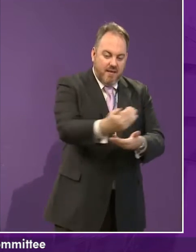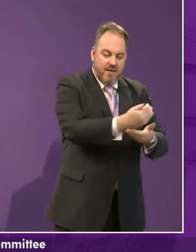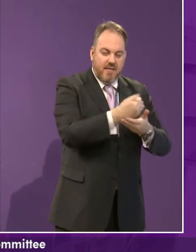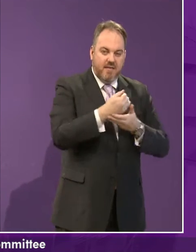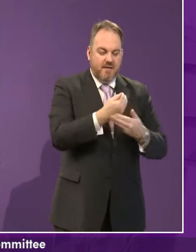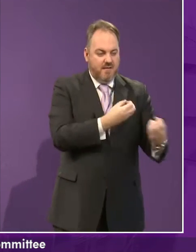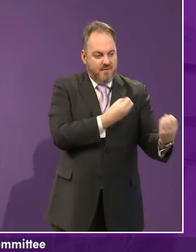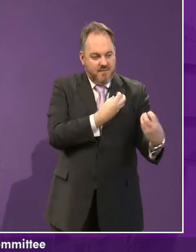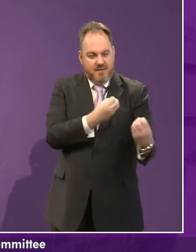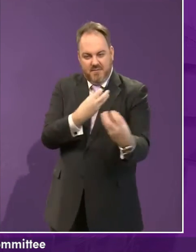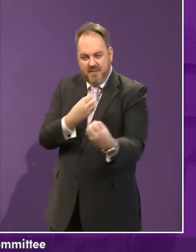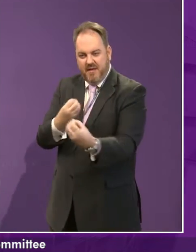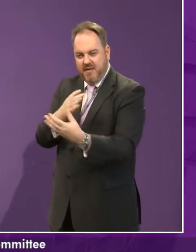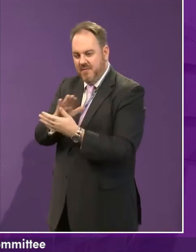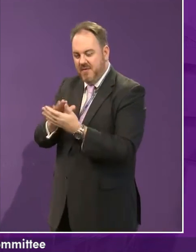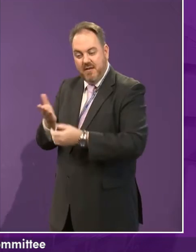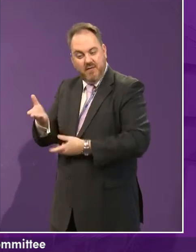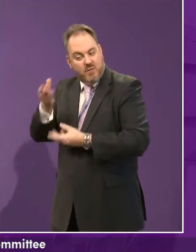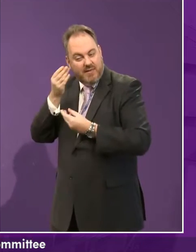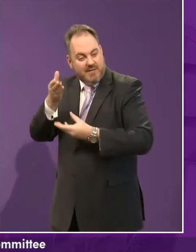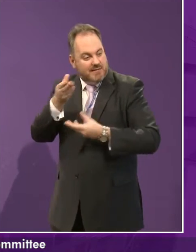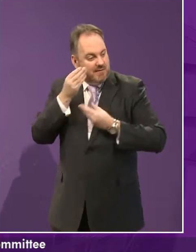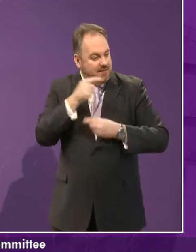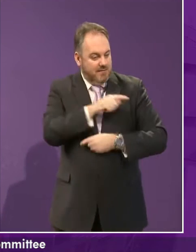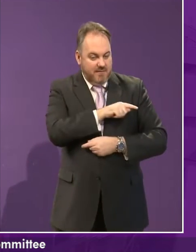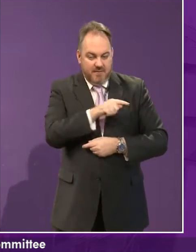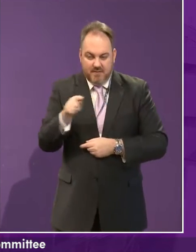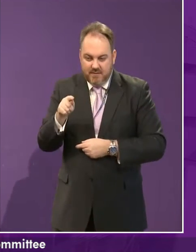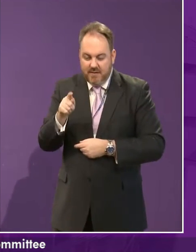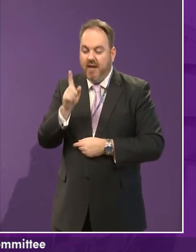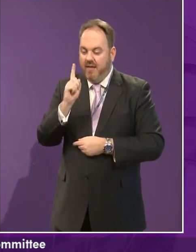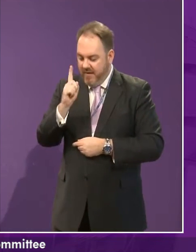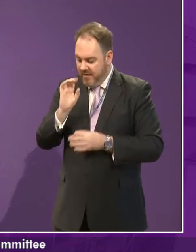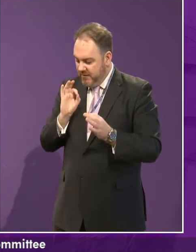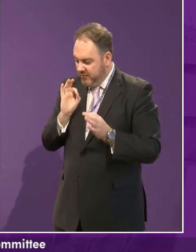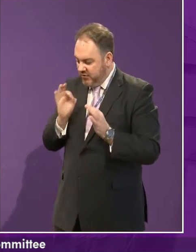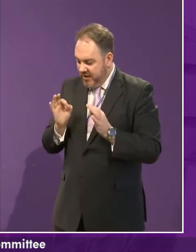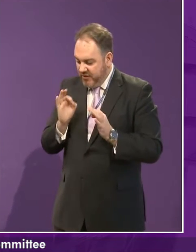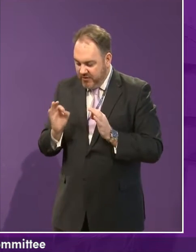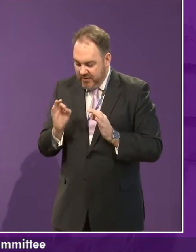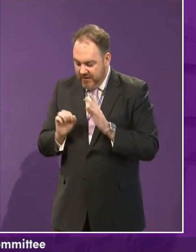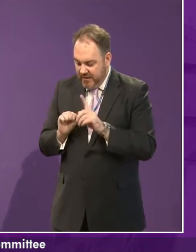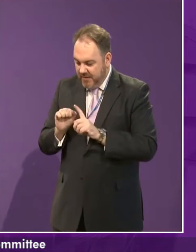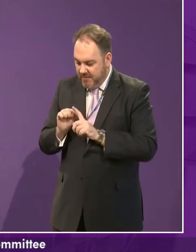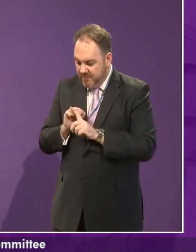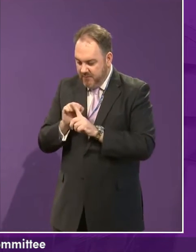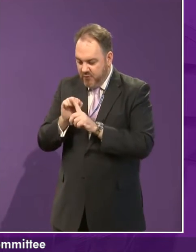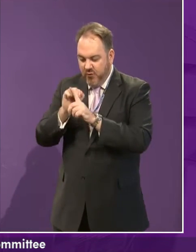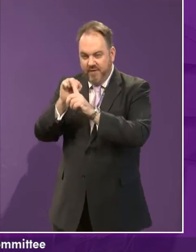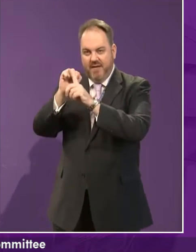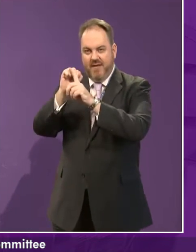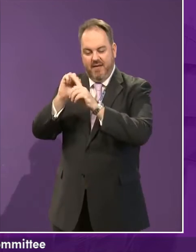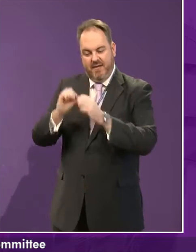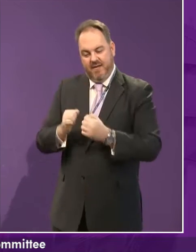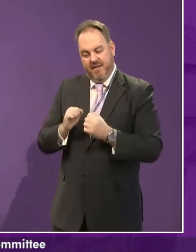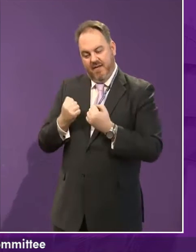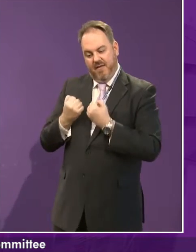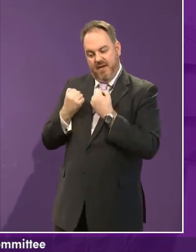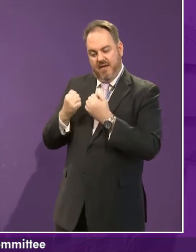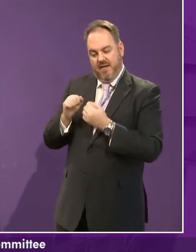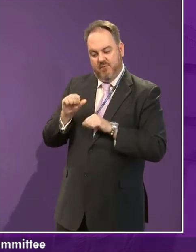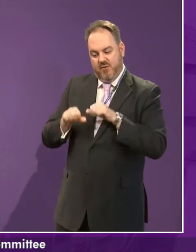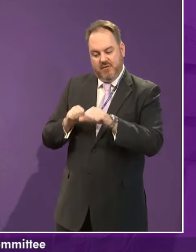listening, taking feedback, adjusting, modifying. So it's not a case of, we've developed